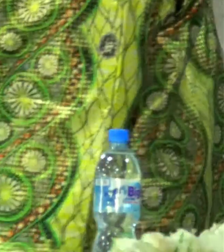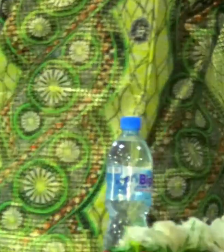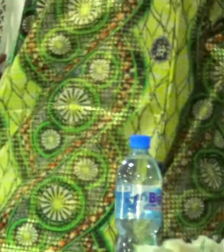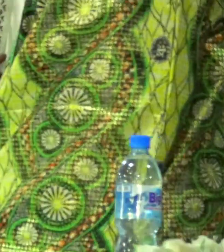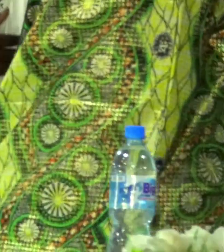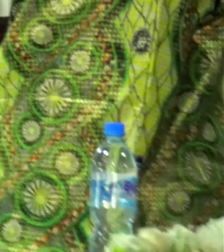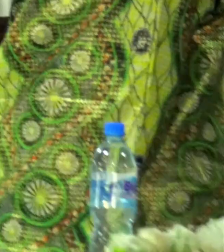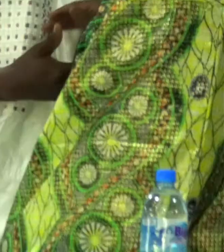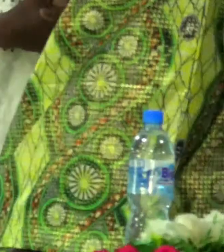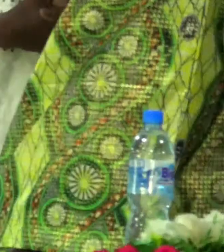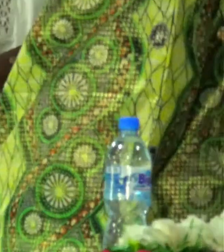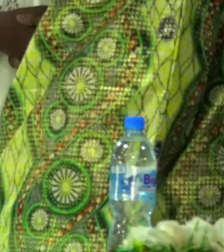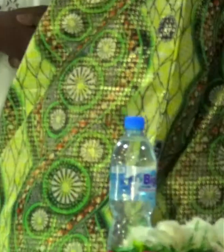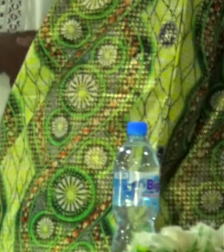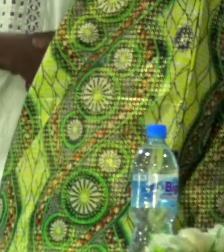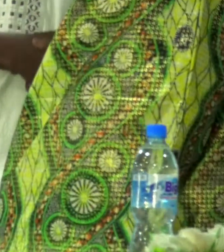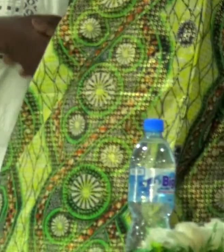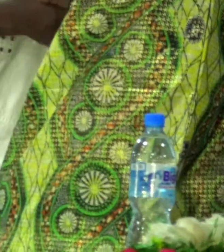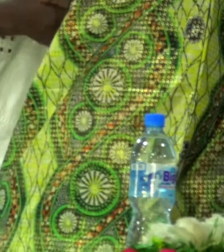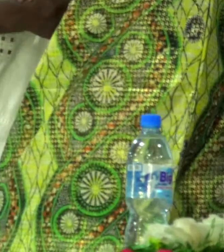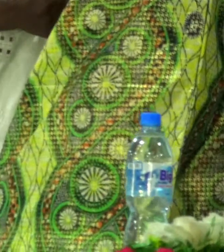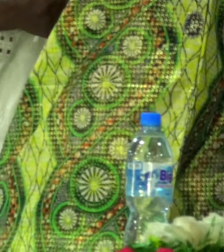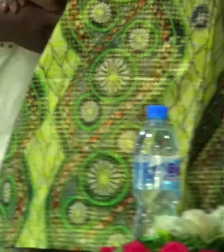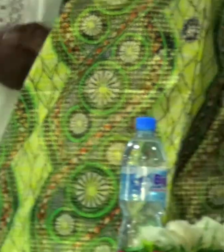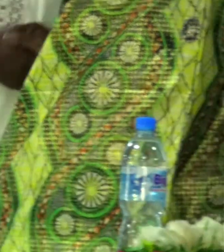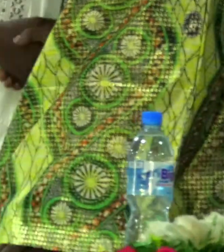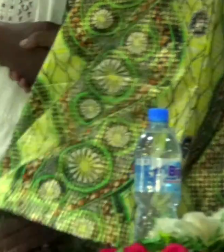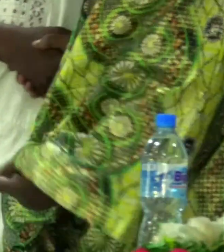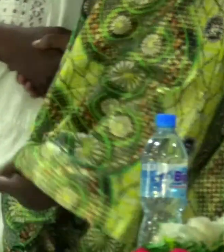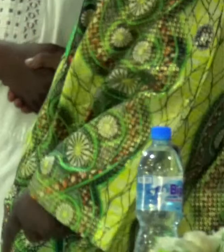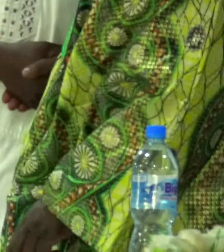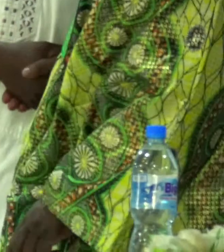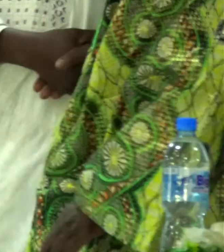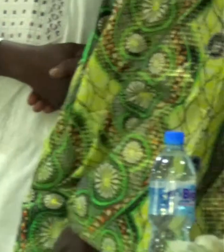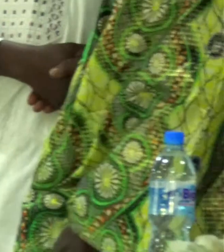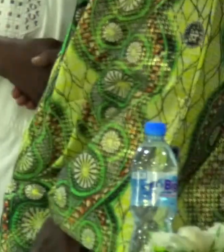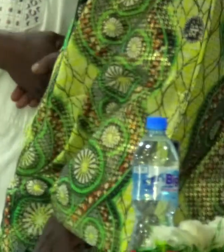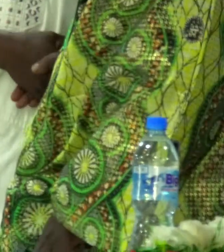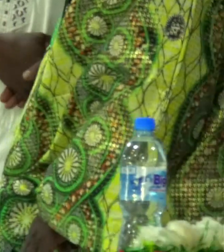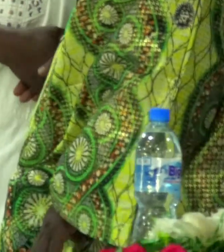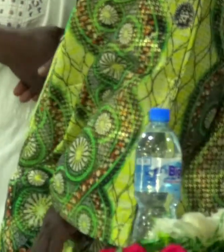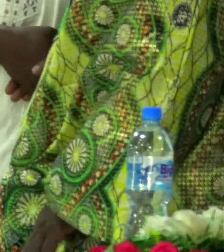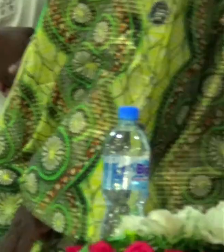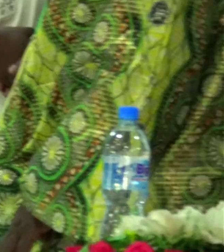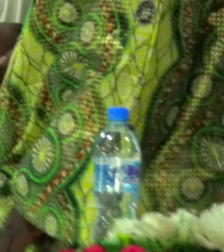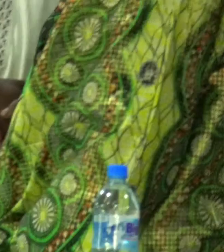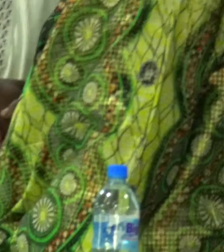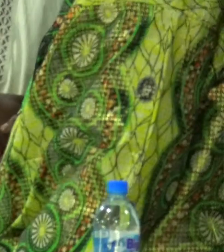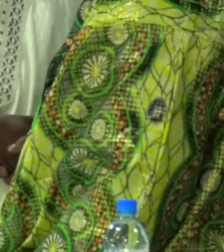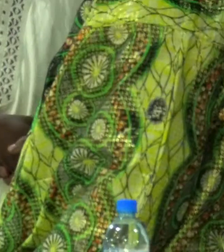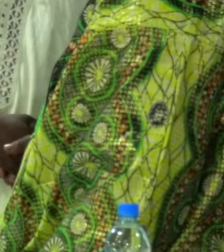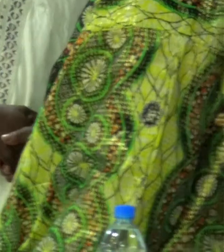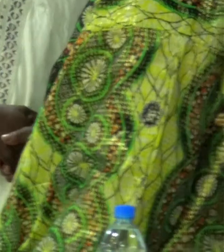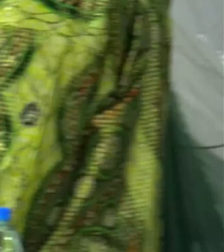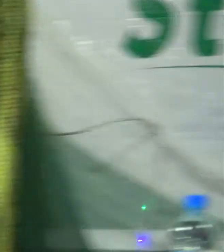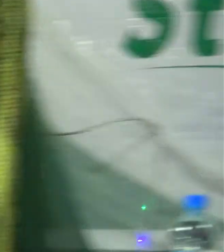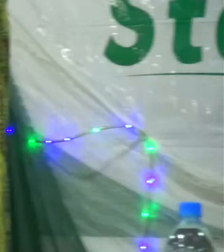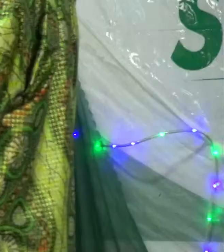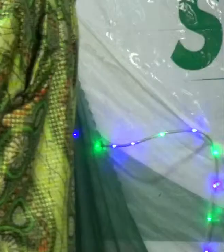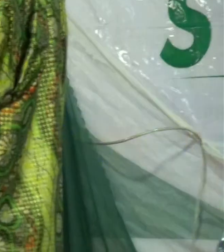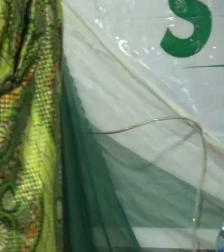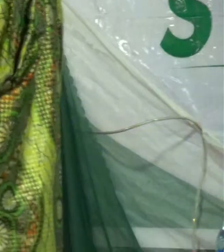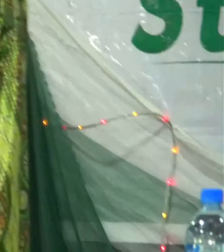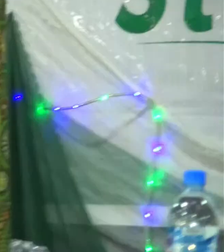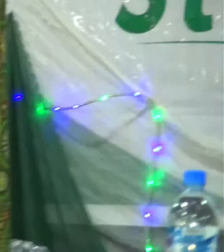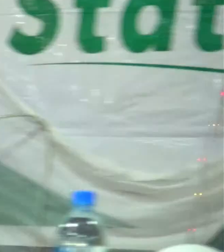Rahim Adebayo Lawal Deputy Governor Oyo State Chairman Dr. Yunus Akintunde Senator Oyo Central Senatorial District